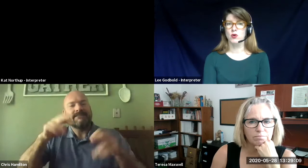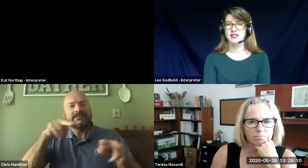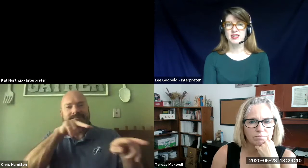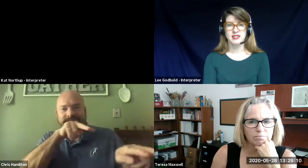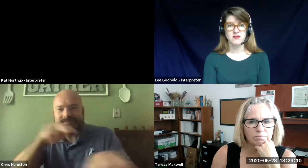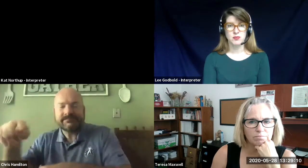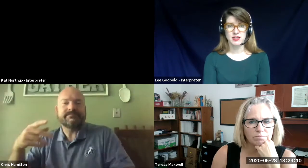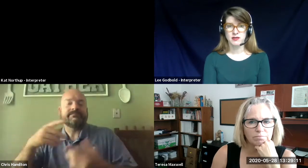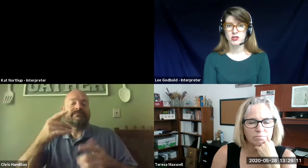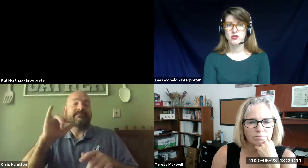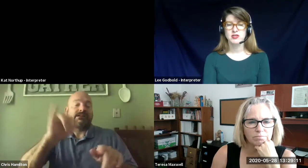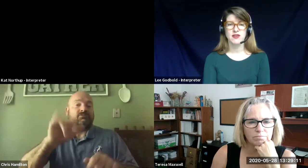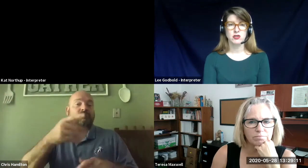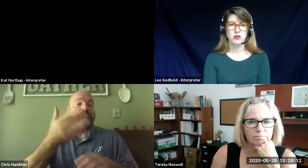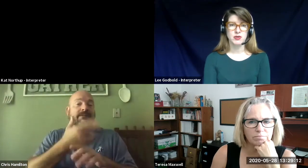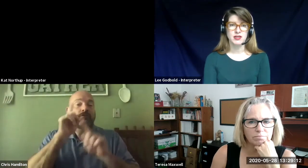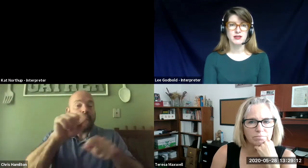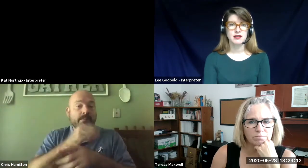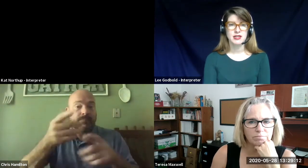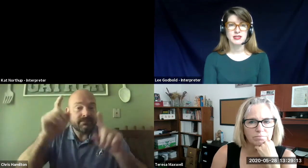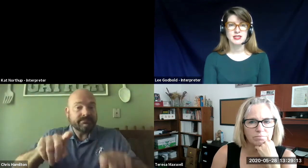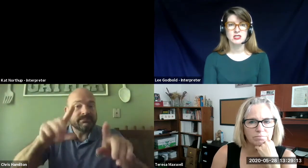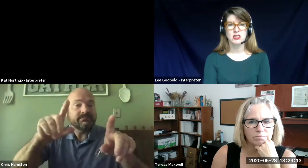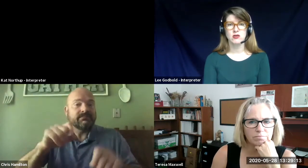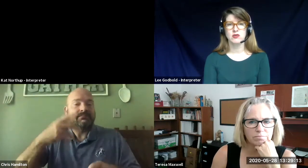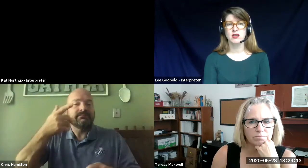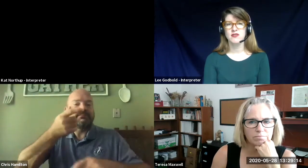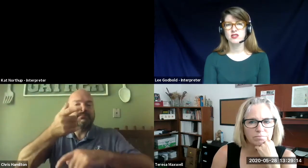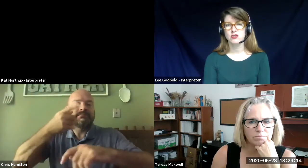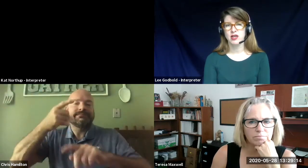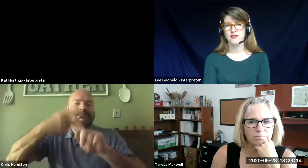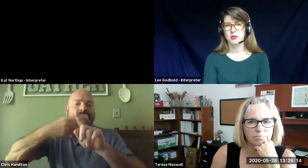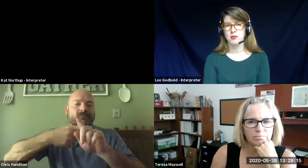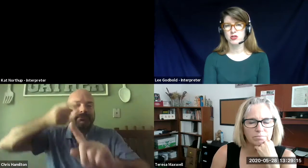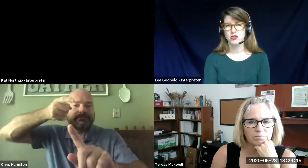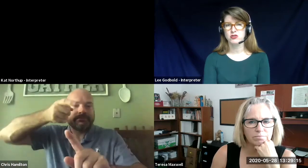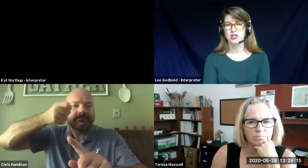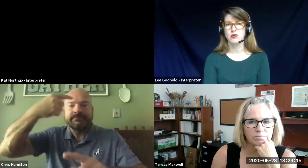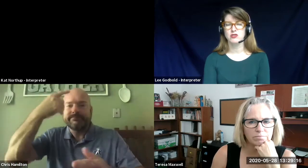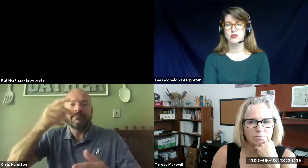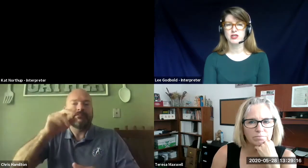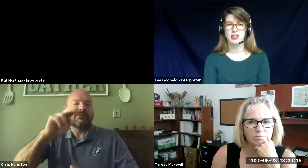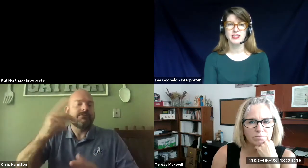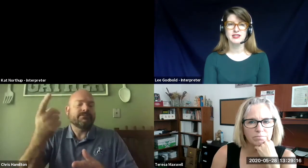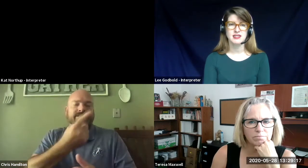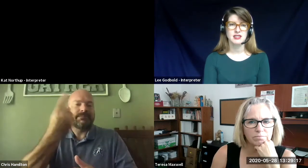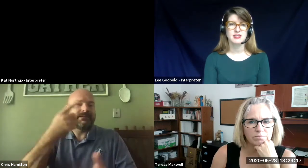Once things have been used, they have to go be cleaned. And so a lot of that is going to have to be monitored closely. We're also looking at testing, such